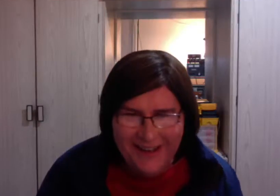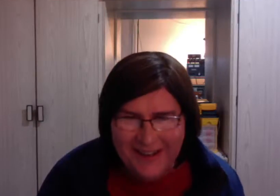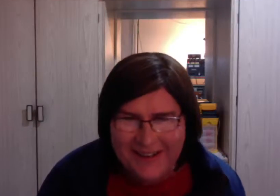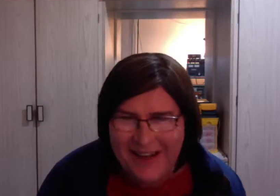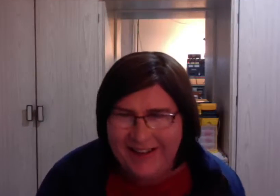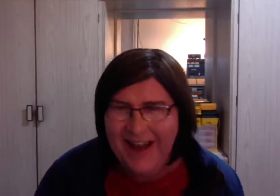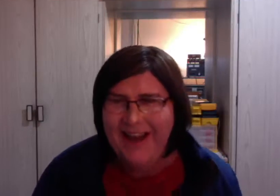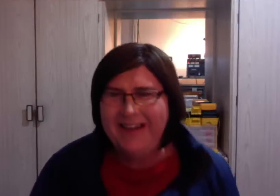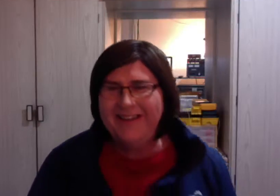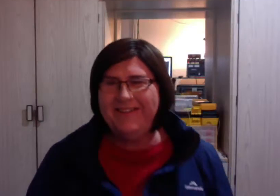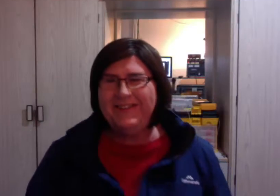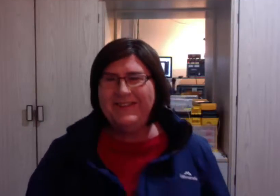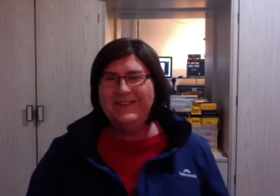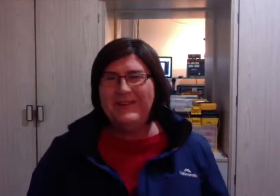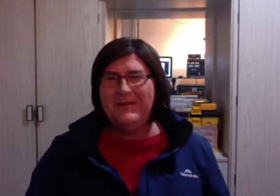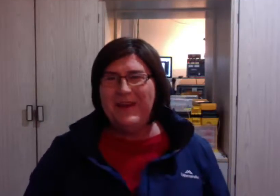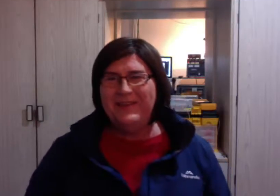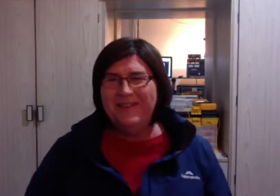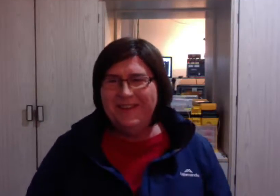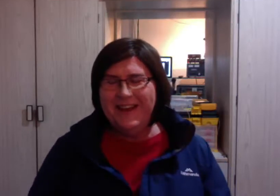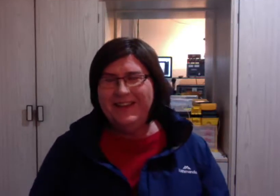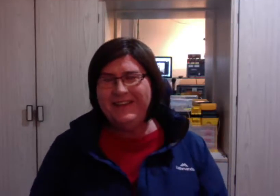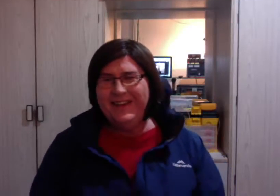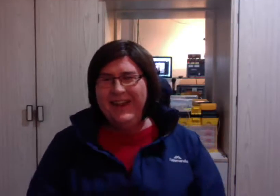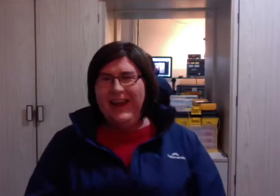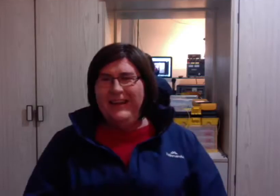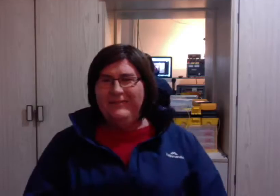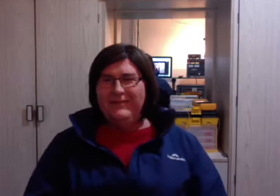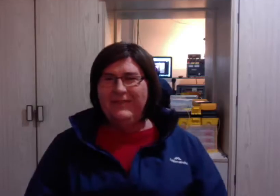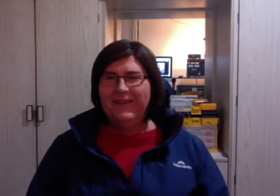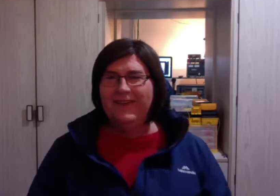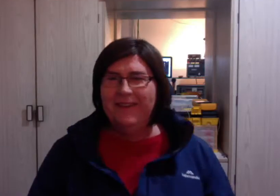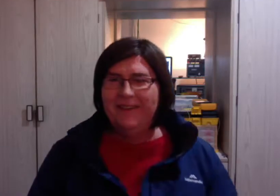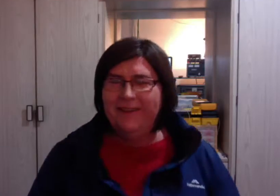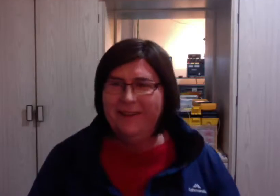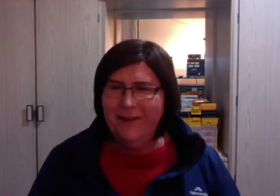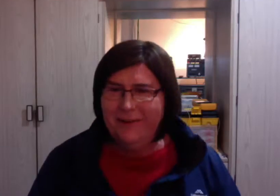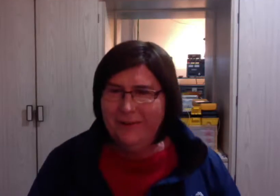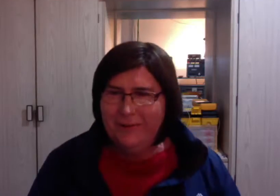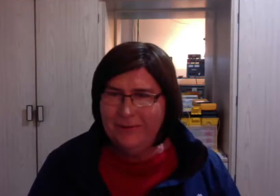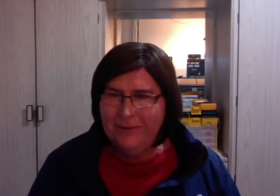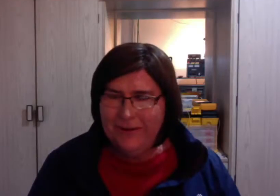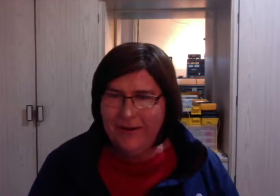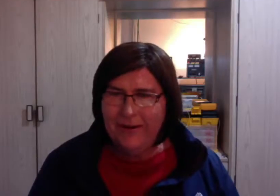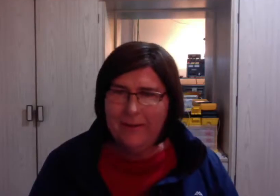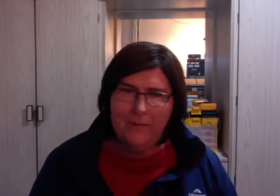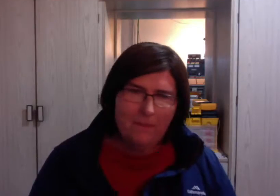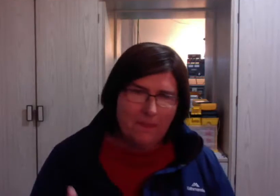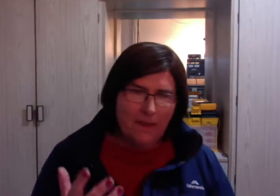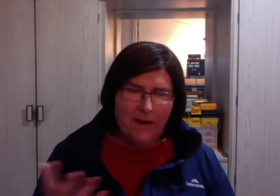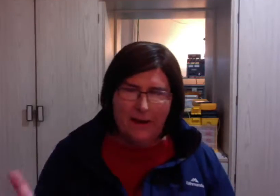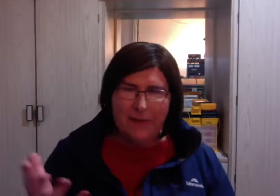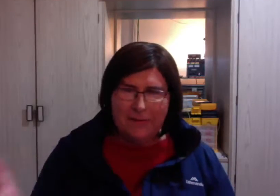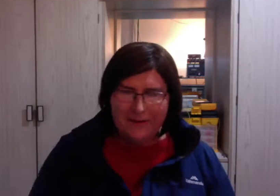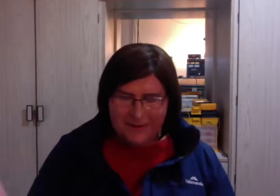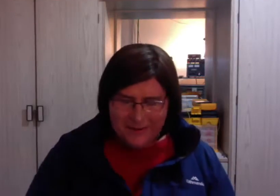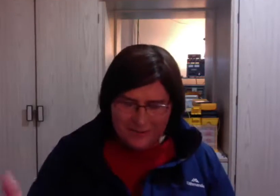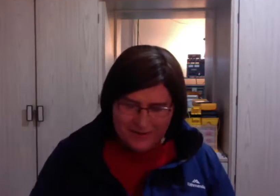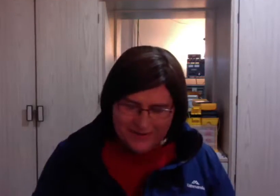Is that the 80 series you're talking about, John? Yes. So It's a